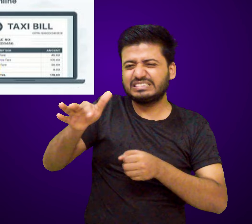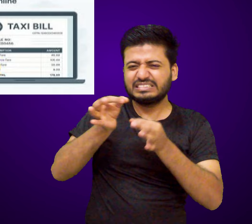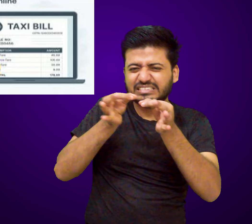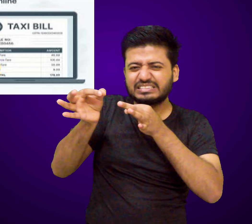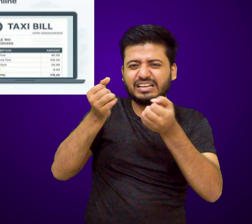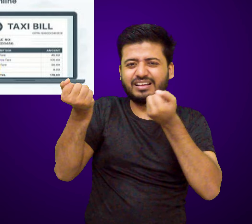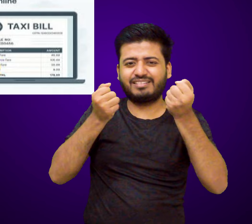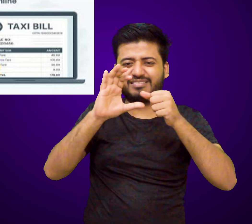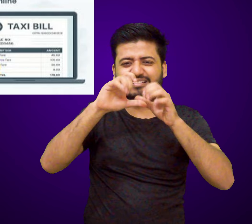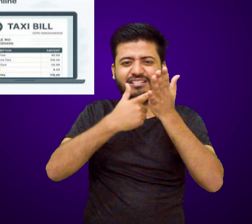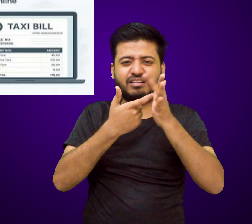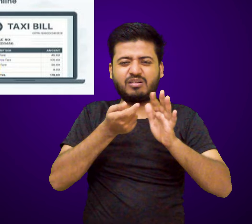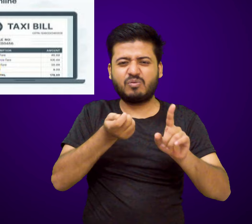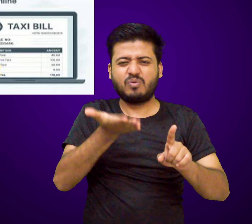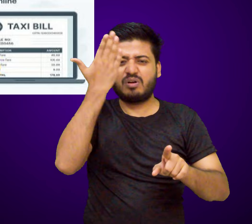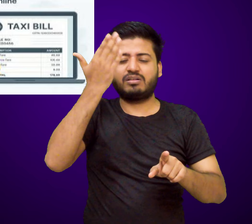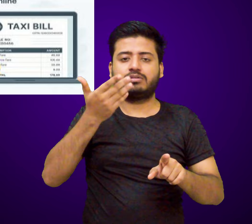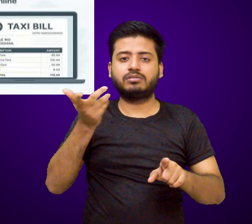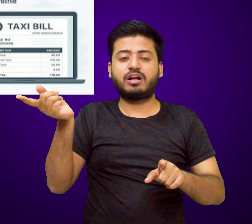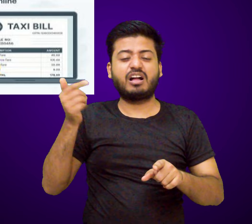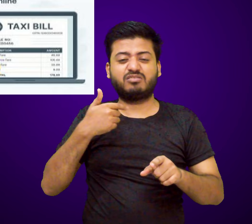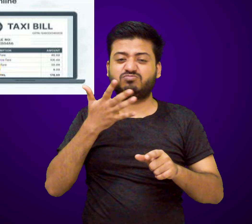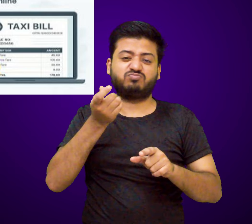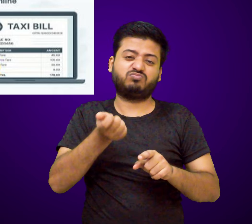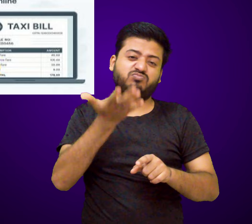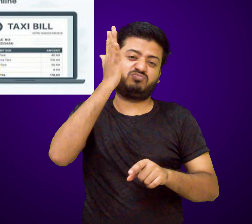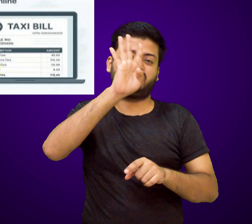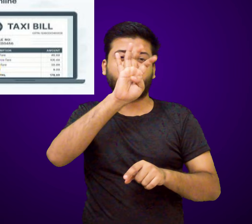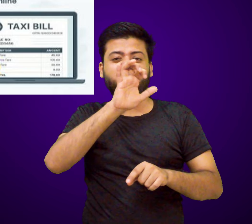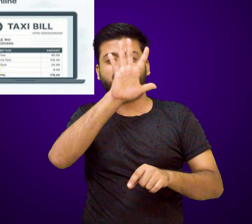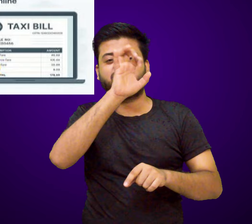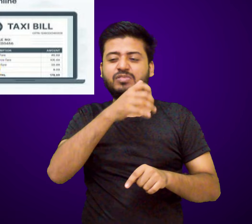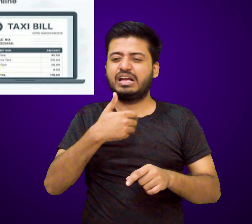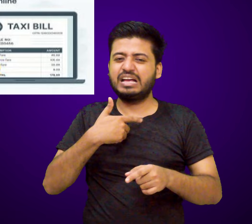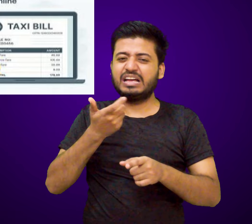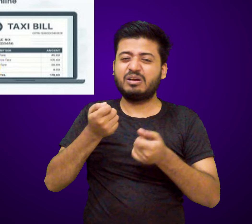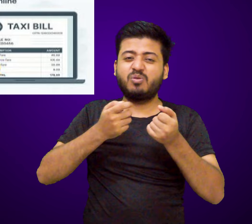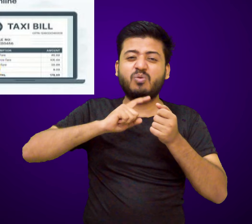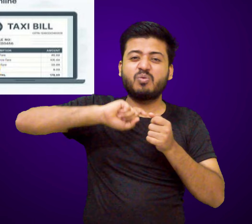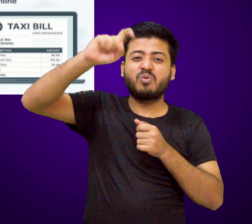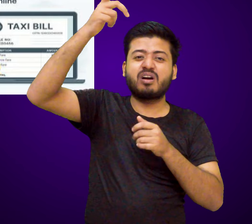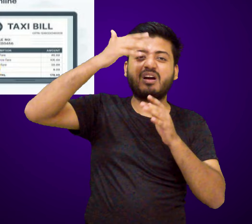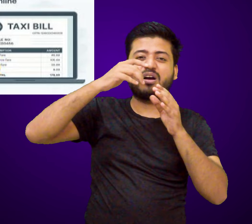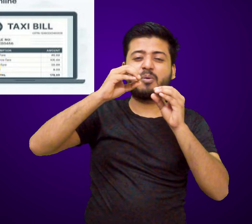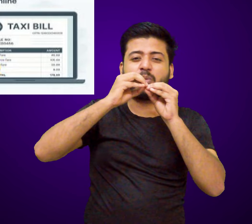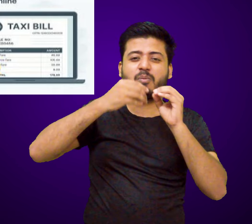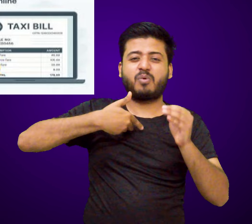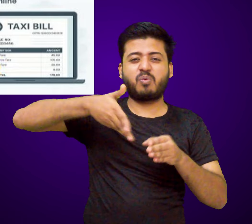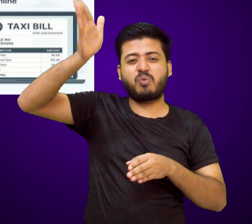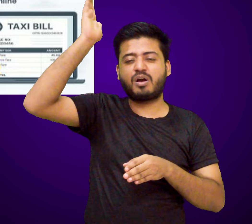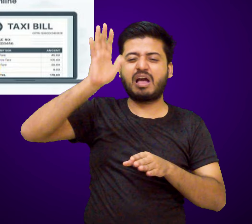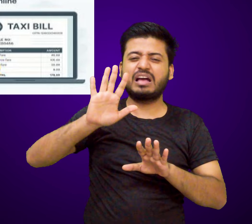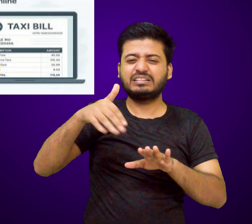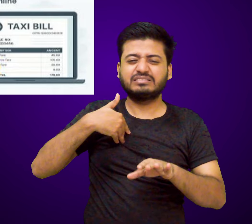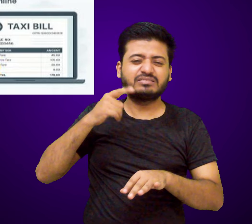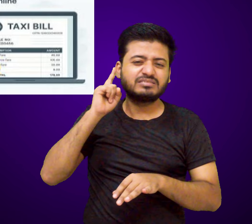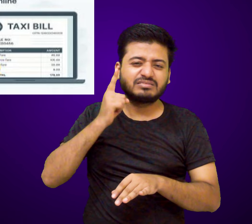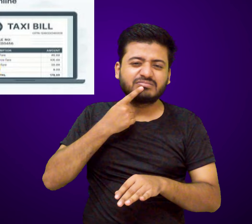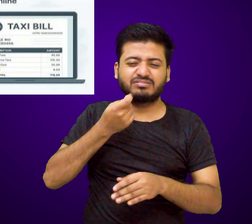dependent with a disability. Claimants. Taxpayers can claim this if they are paying for the medical treatment, training, or